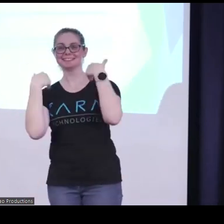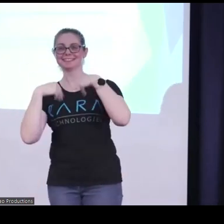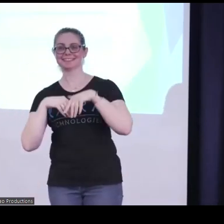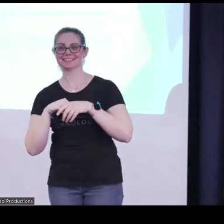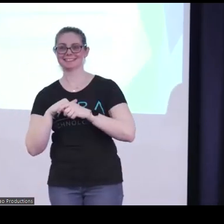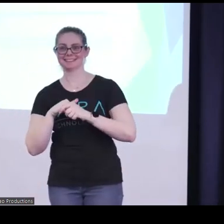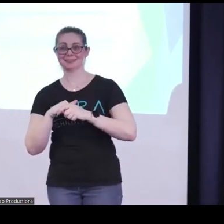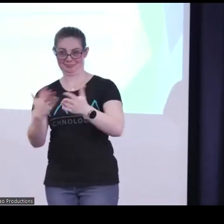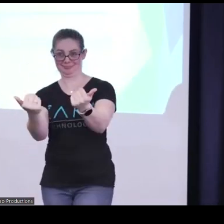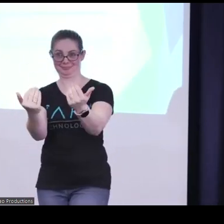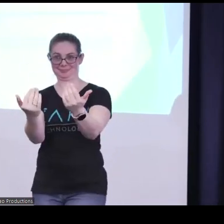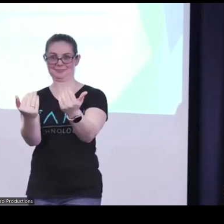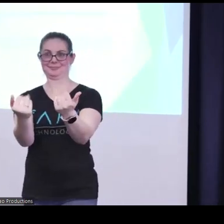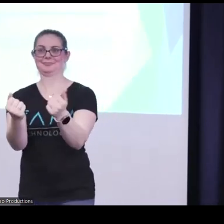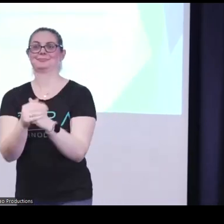More questions? Great.